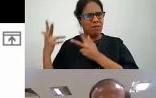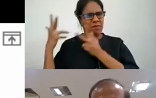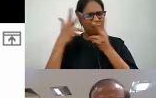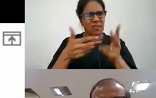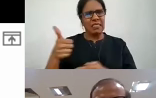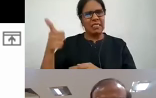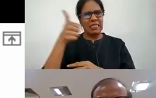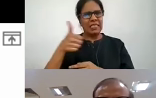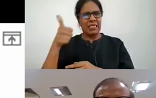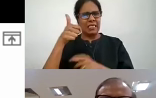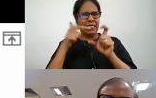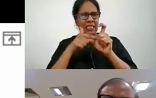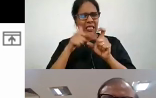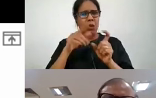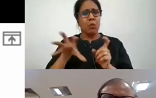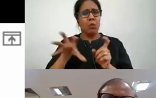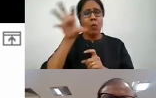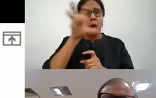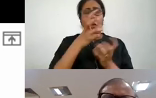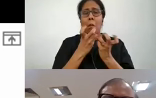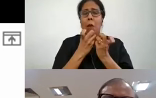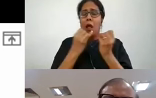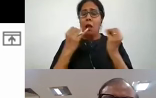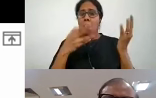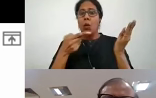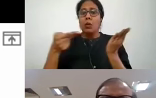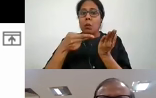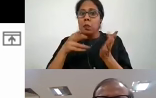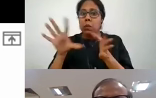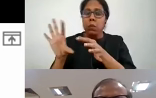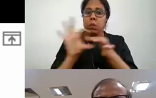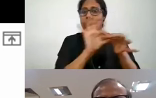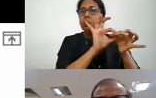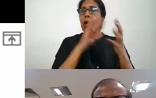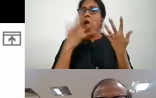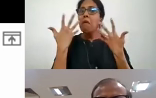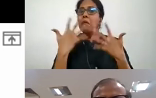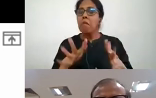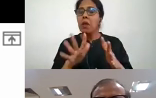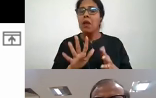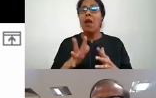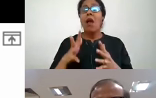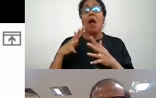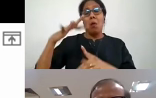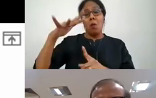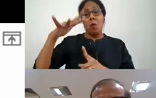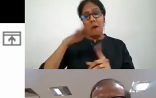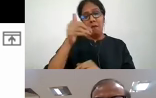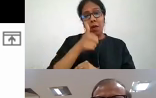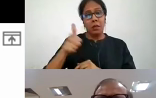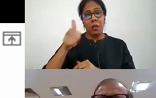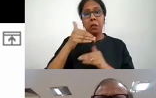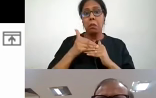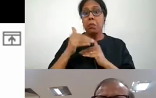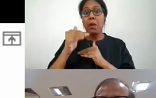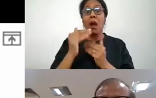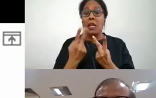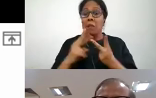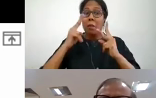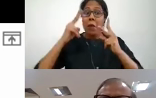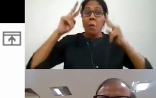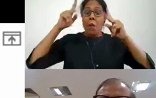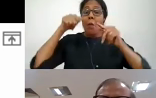hotspots have been chipped, so the Wi-Fi 6 hotspots are going to be 13 fold by 2023, are going to be 11